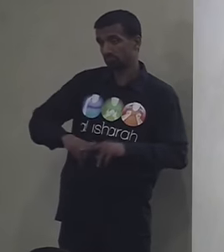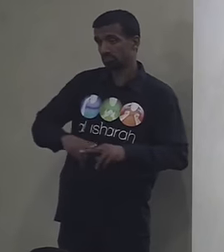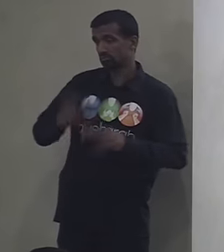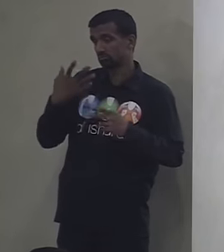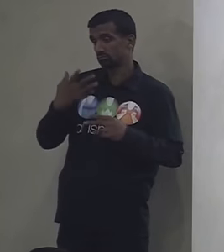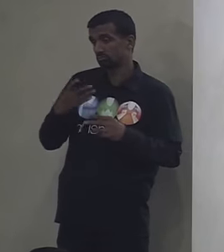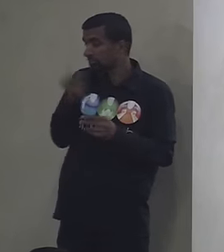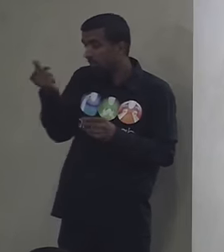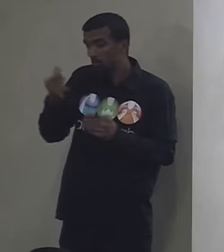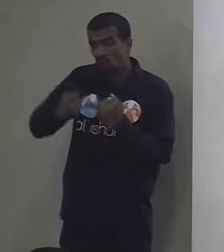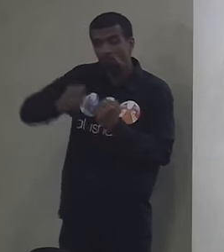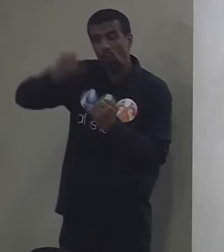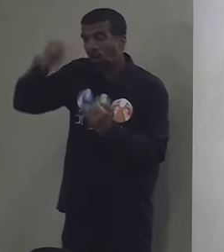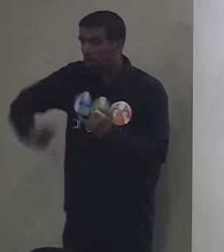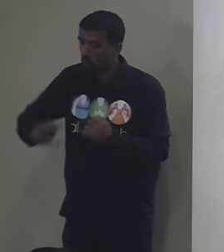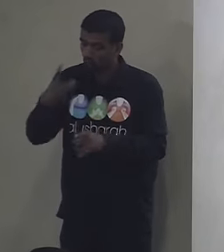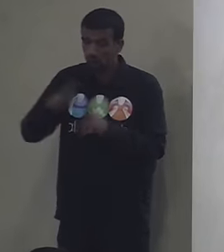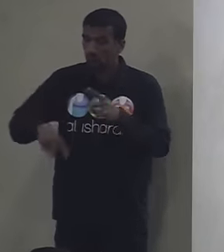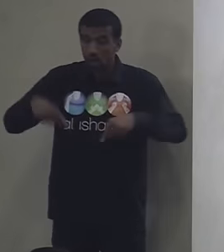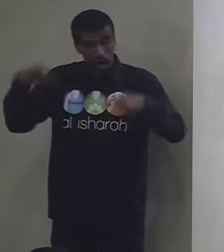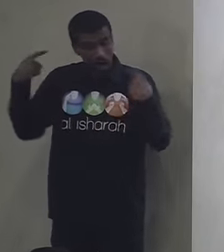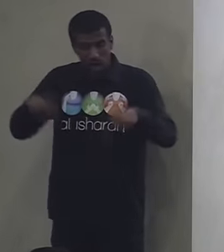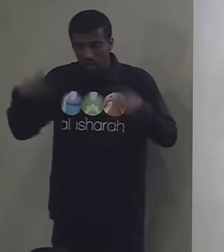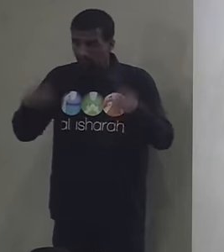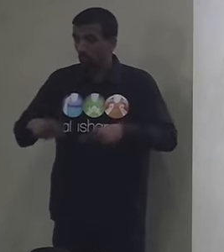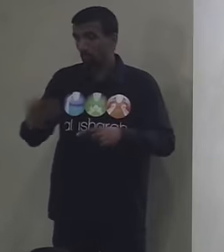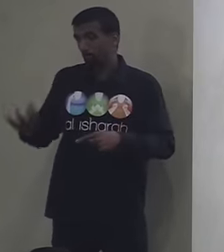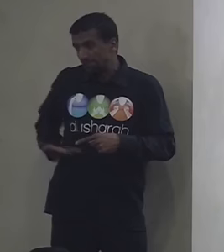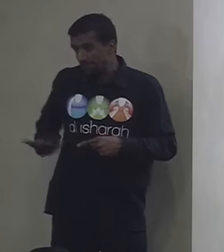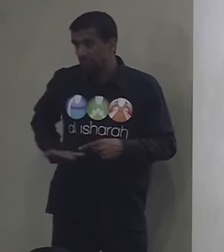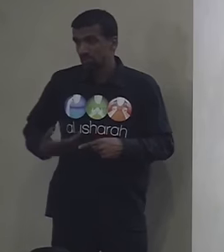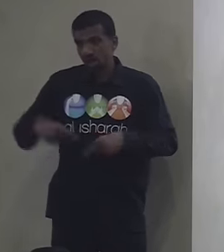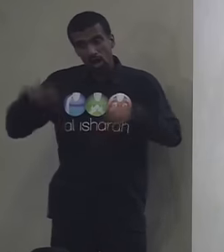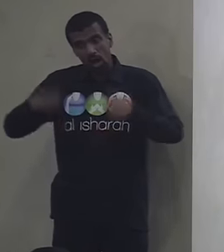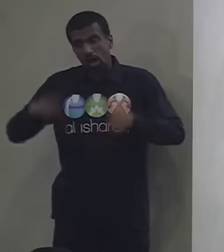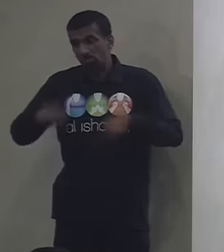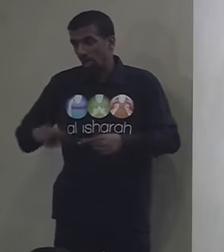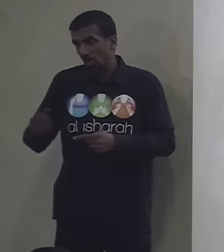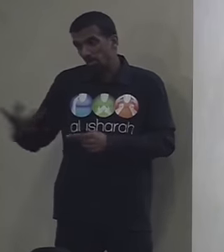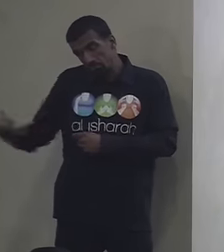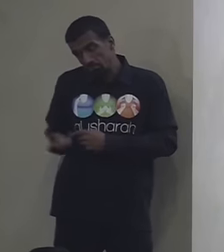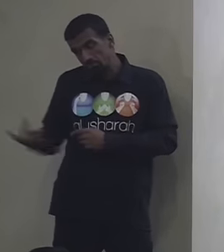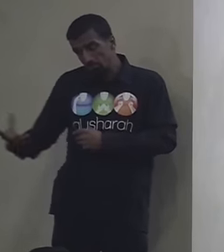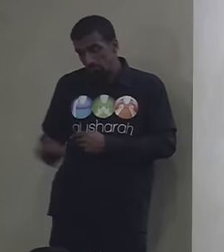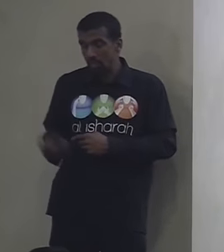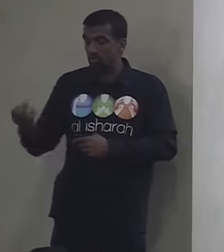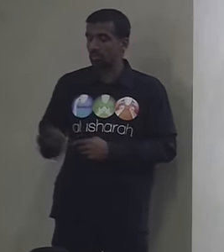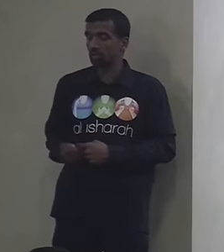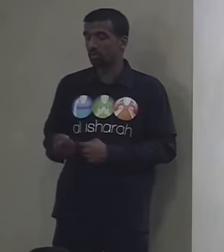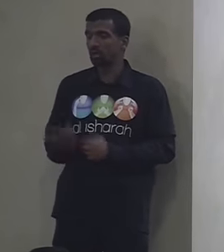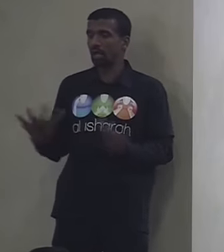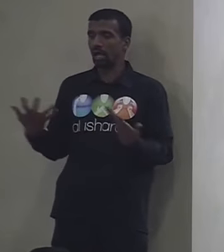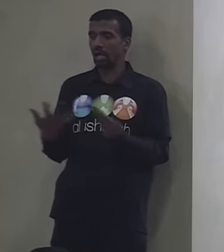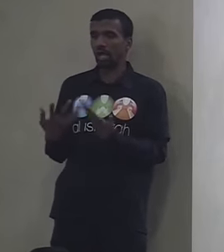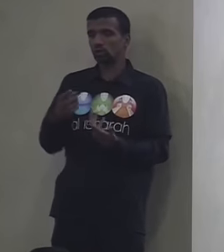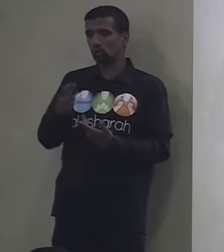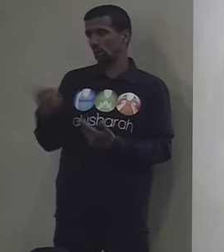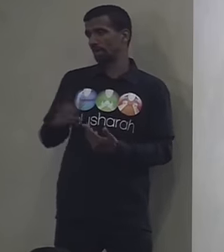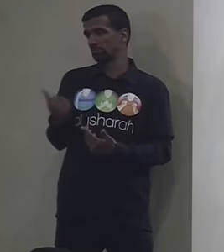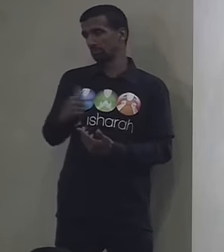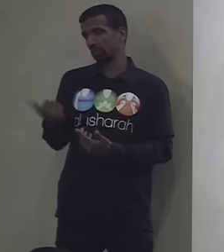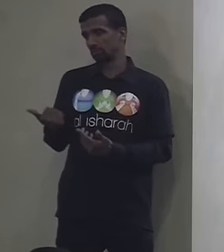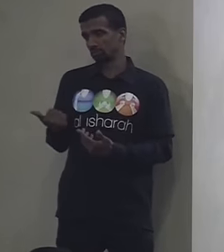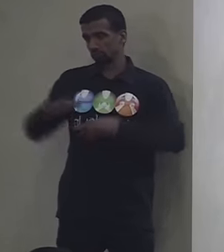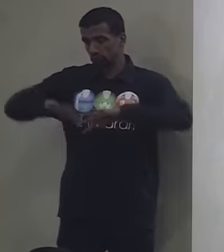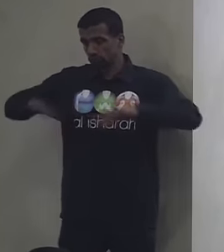son, and all of it. That kind of drama happens all the time. And that son opens up Quran, and he reads Ibrahim alayhi salam being kicked out of the house by his father,